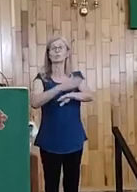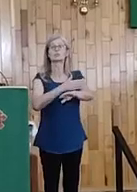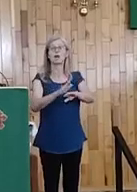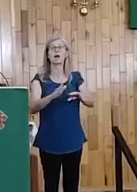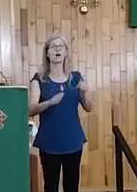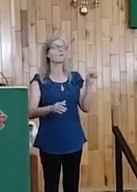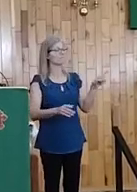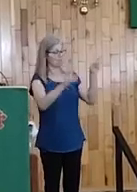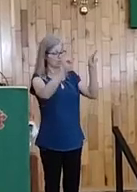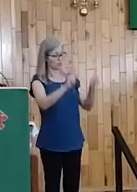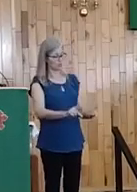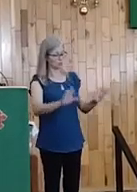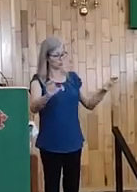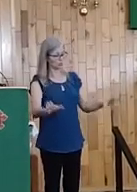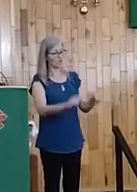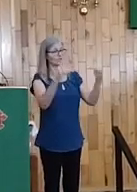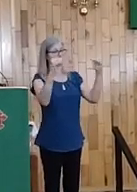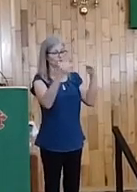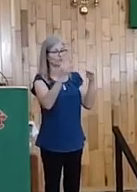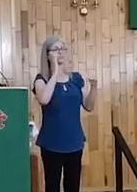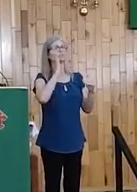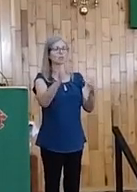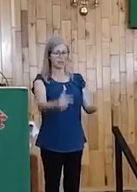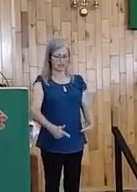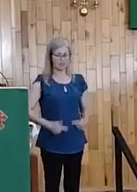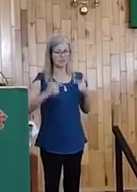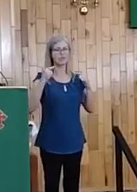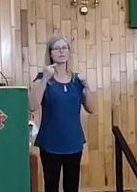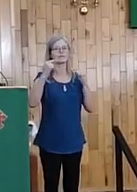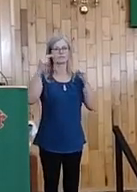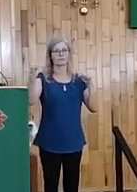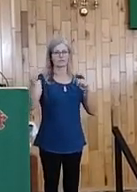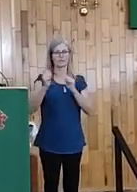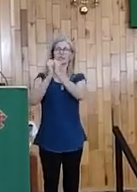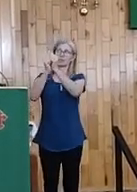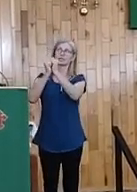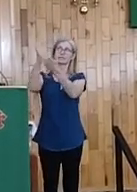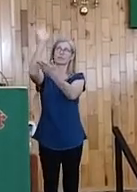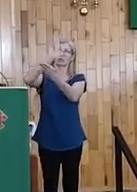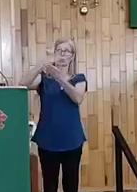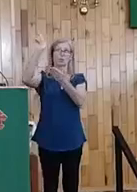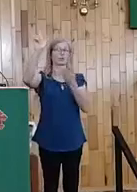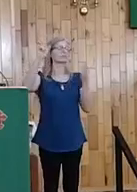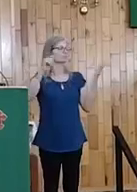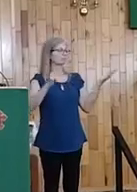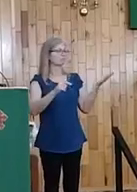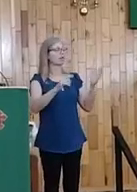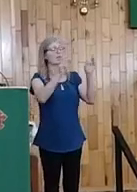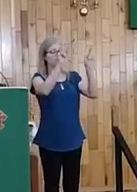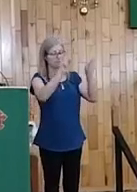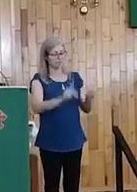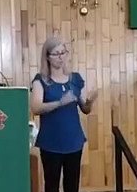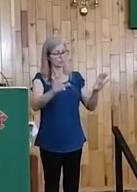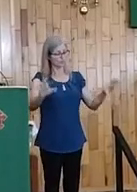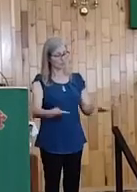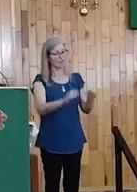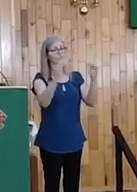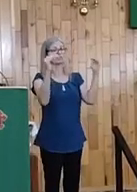does justice will live in the presence of the Lord. The one who does